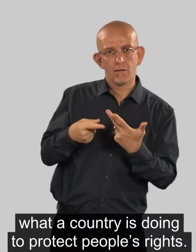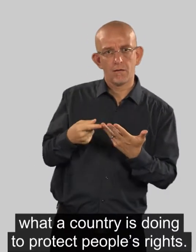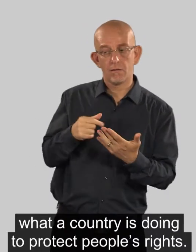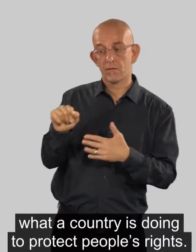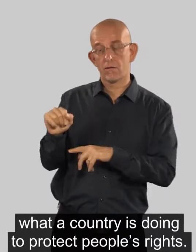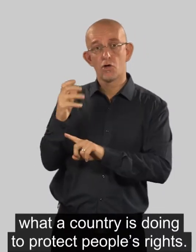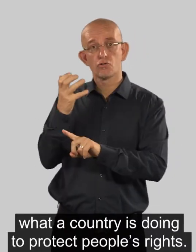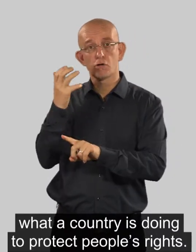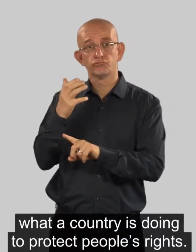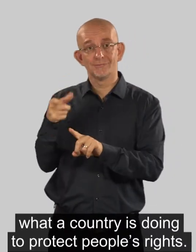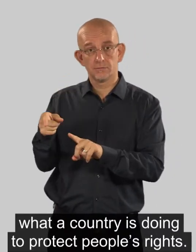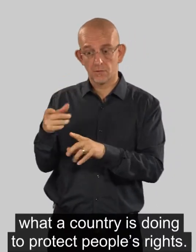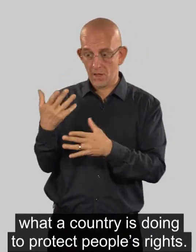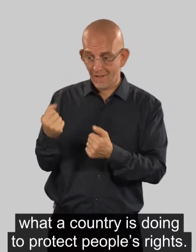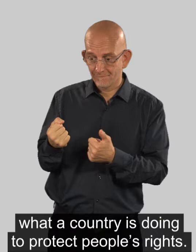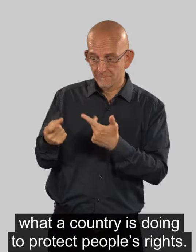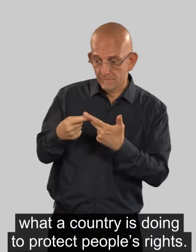protect people's rights.